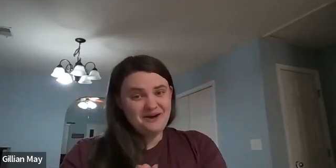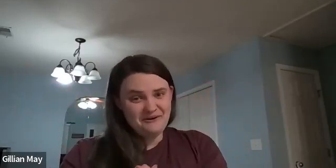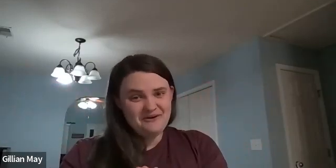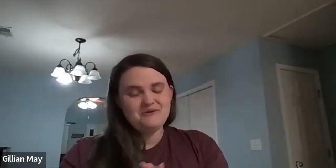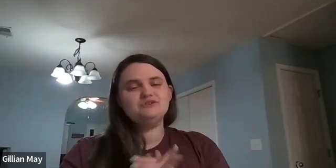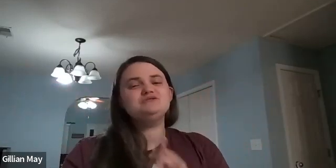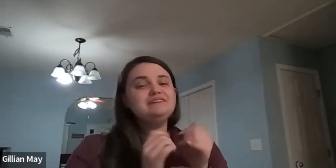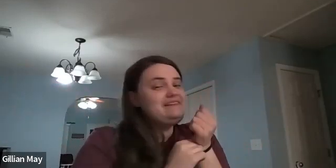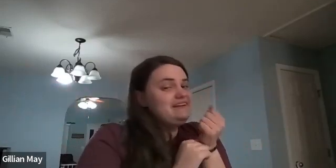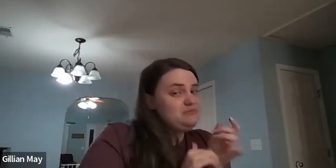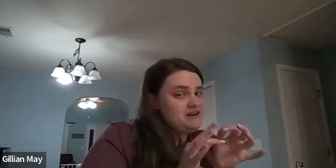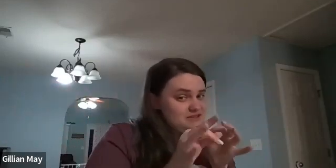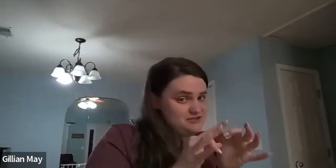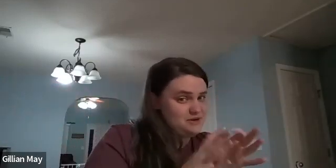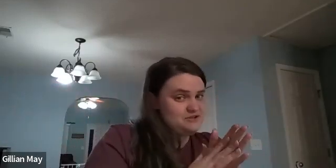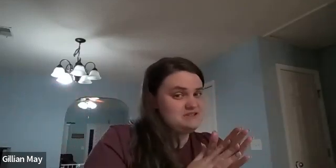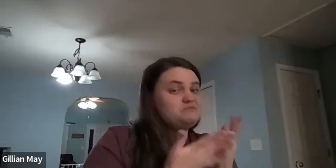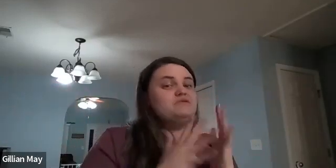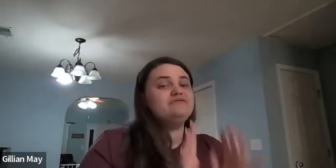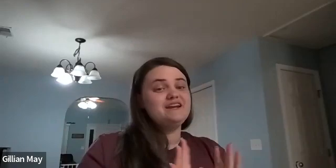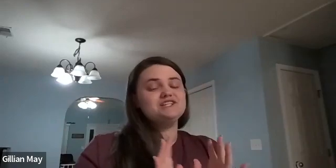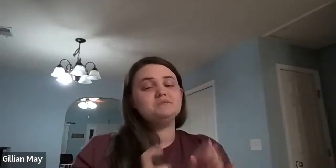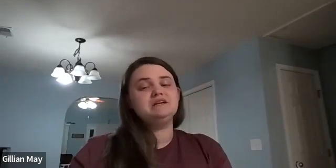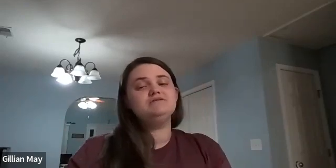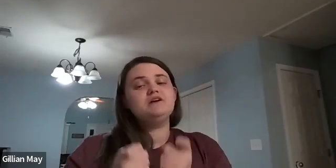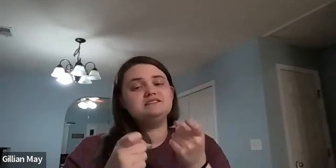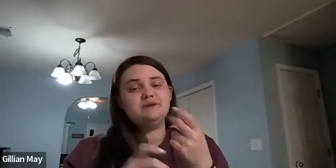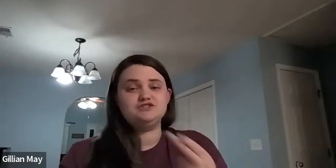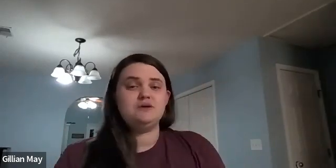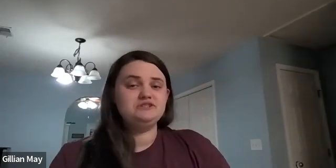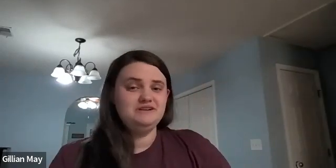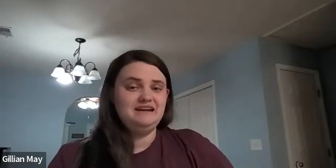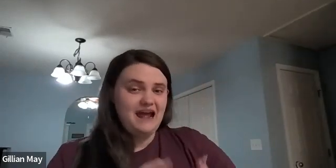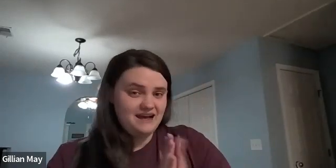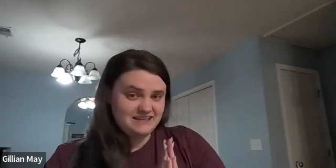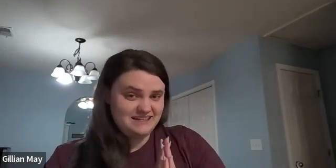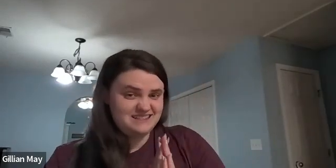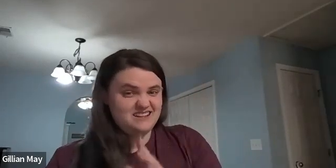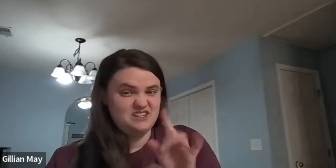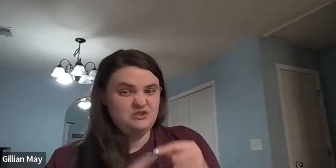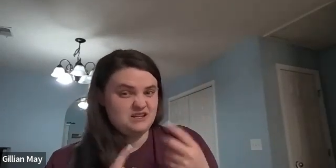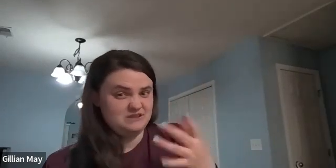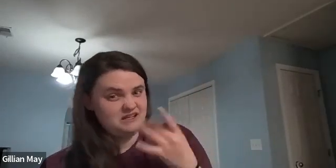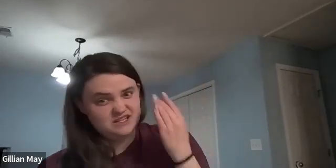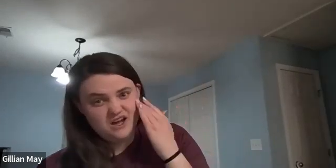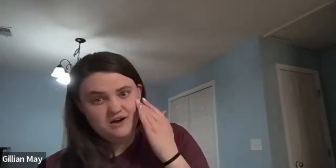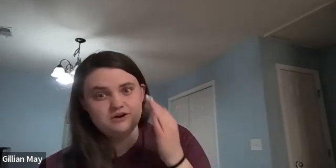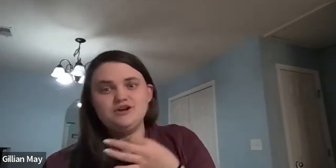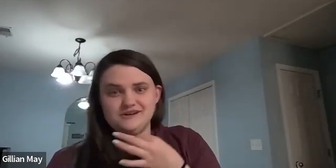So we'll do a little bit of the descriptors. And when we're finished, I'm going to give you guys some extra opportunity to ask any signs that you guys would like to know or curious